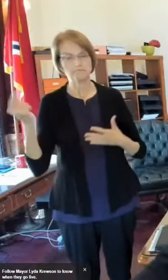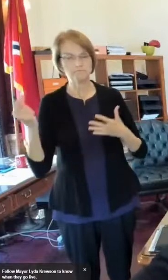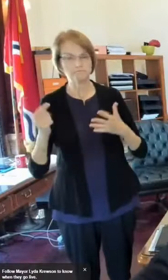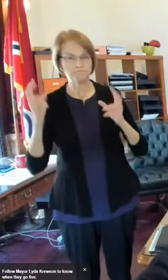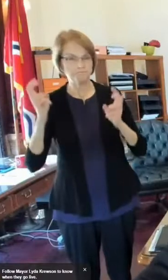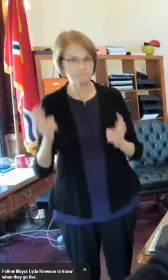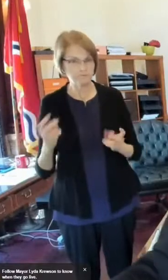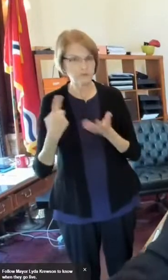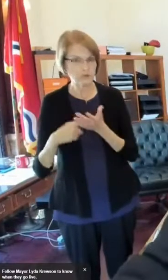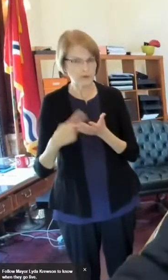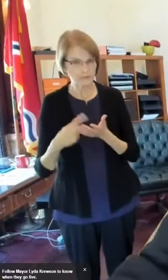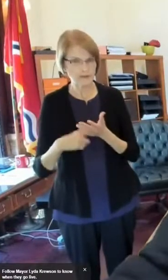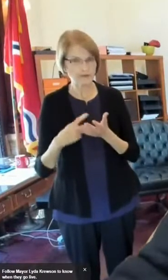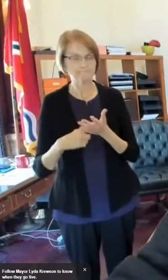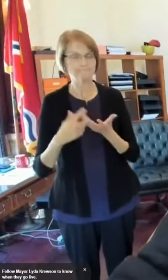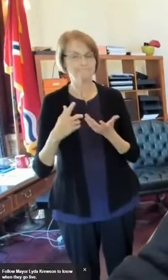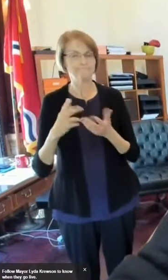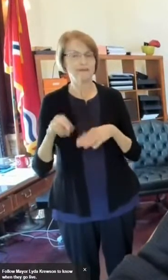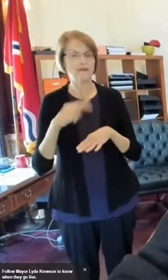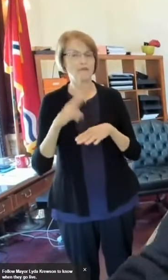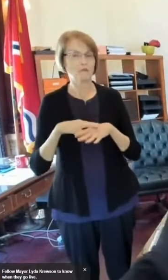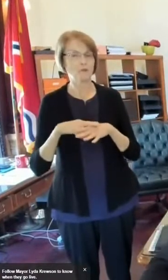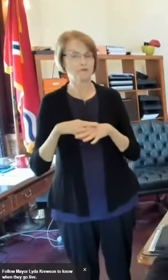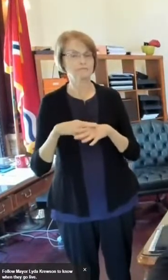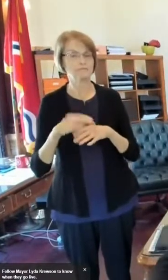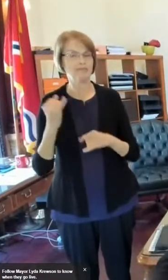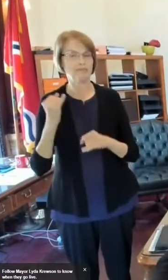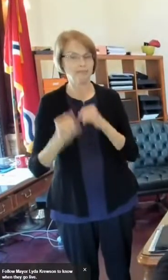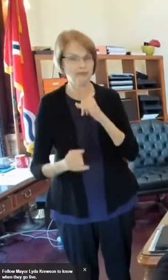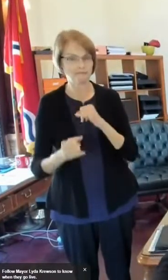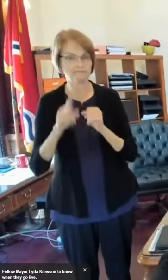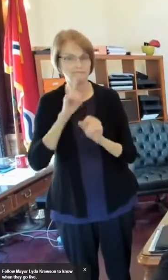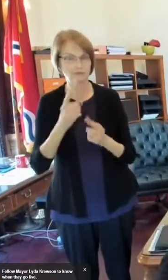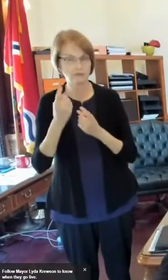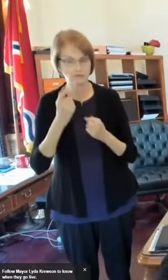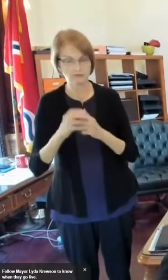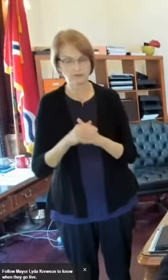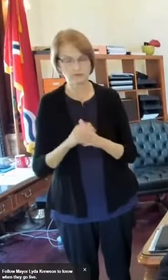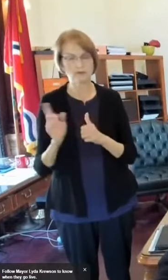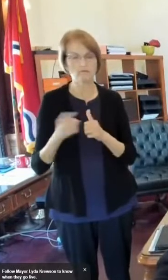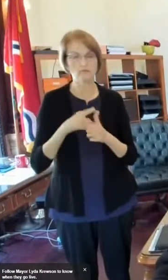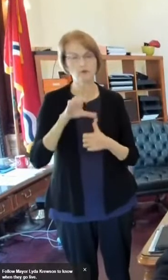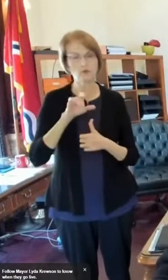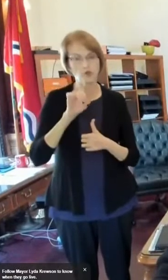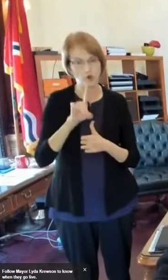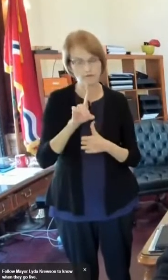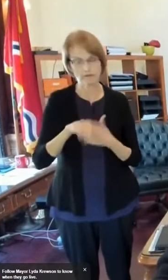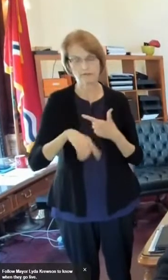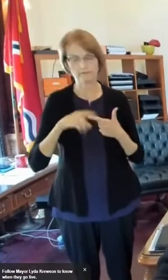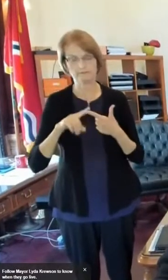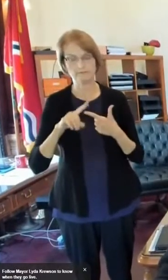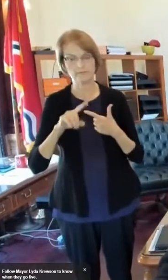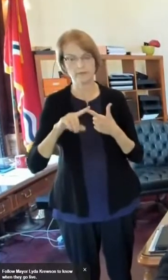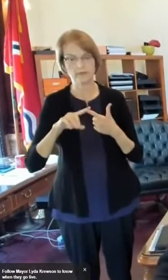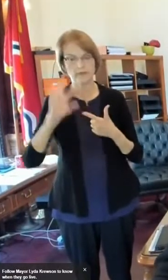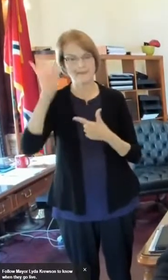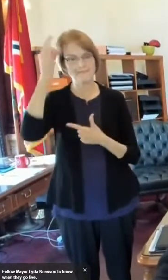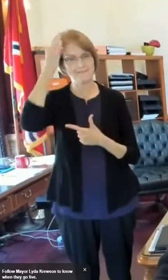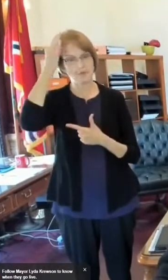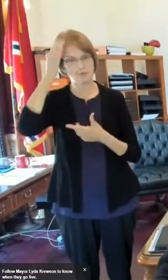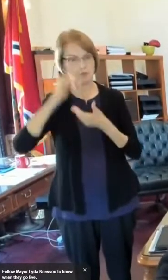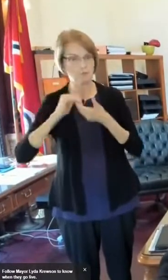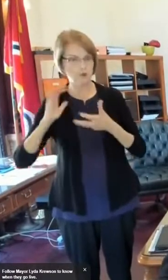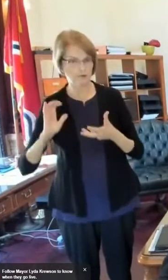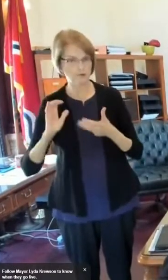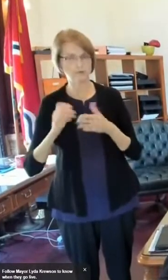talk about today, and then, of course, we're going to take your questions. First, I'll talk about COVID. Second thing I'm going to talk about is our federal partners. It's a